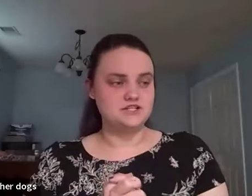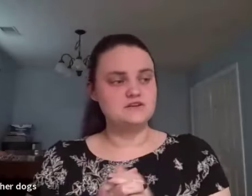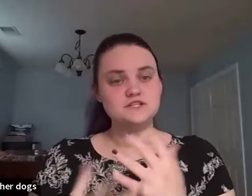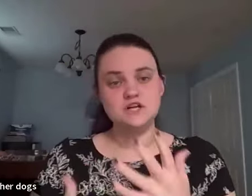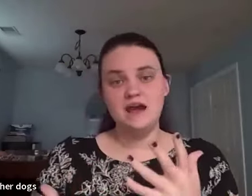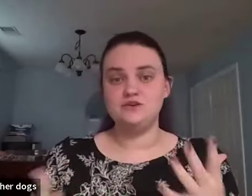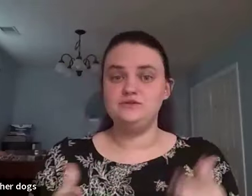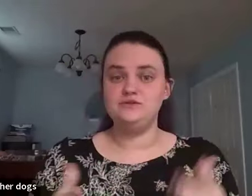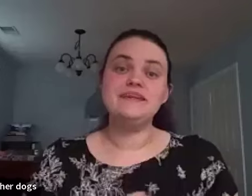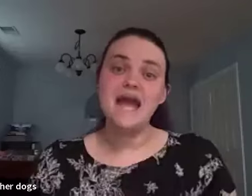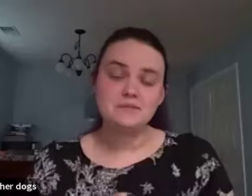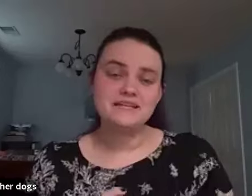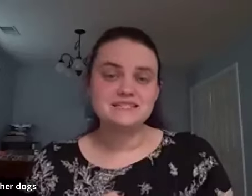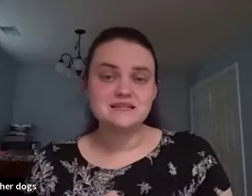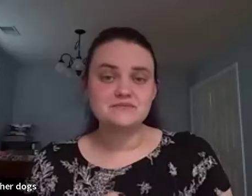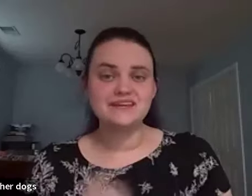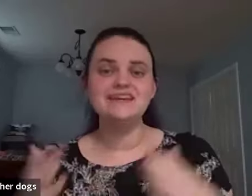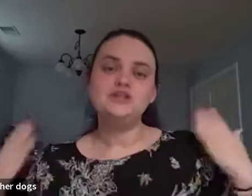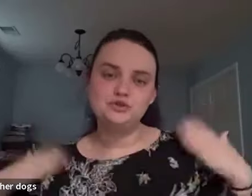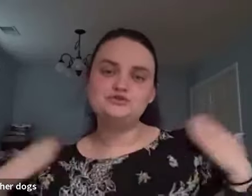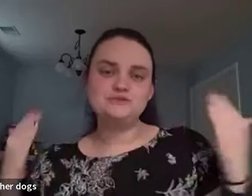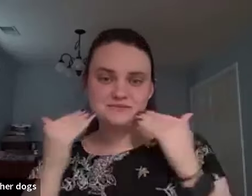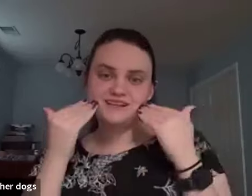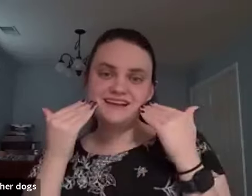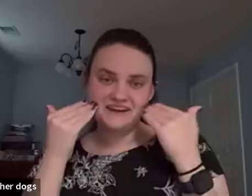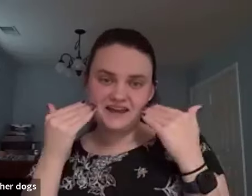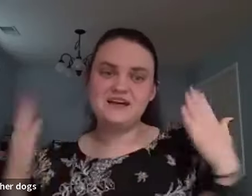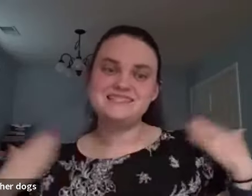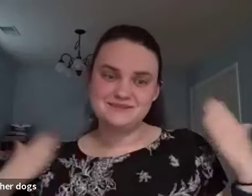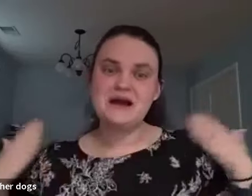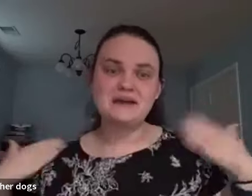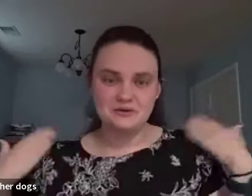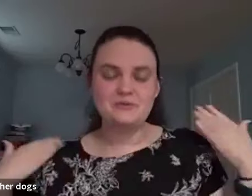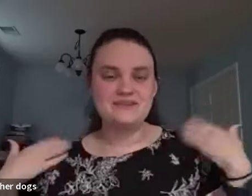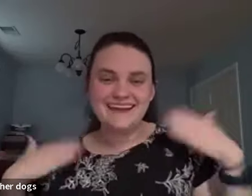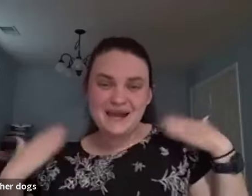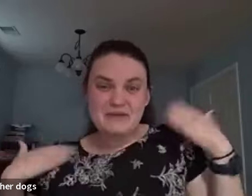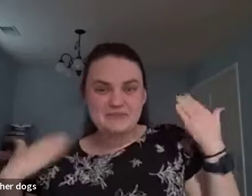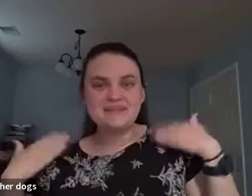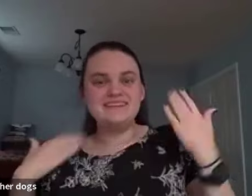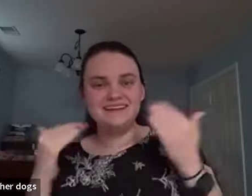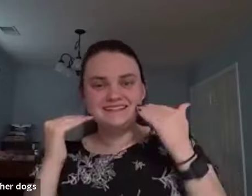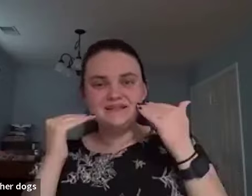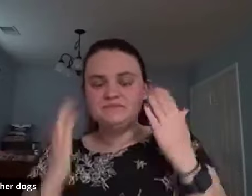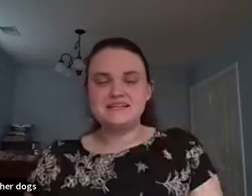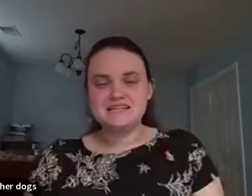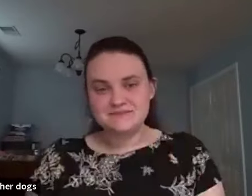conversation, so if you're talking about how you felt really happy to see something, you do typically kind of have that smile with it, like I'm happy. Like it doesn't have to